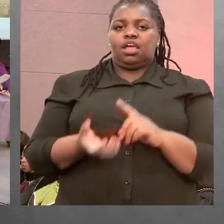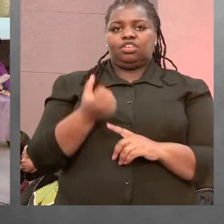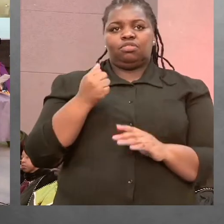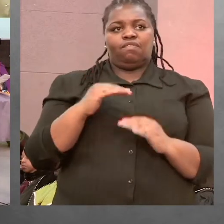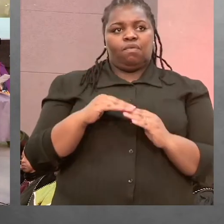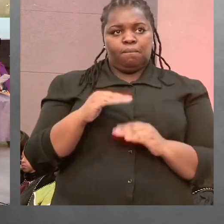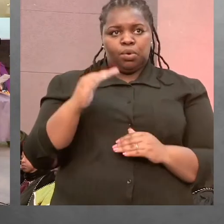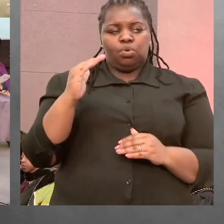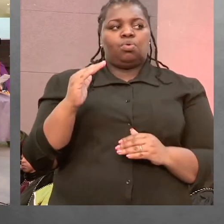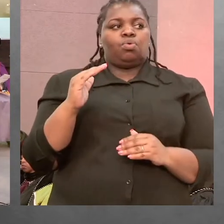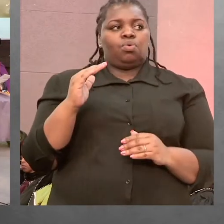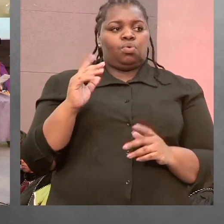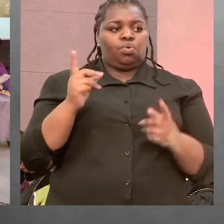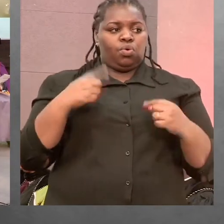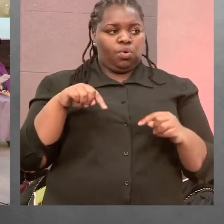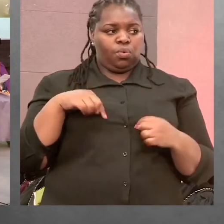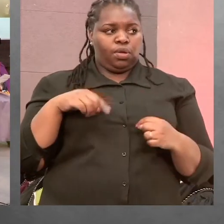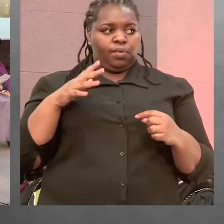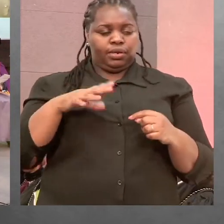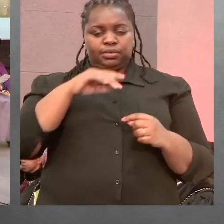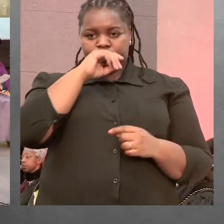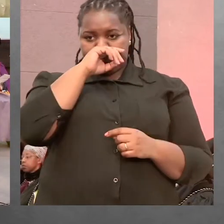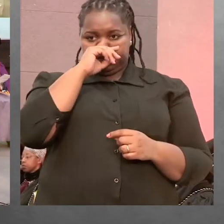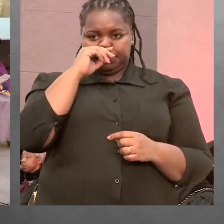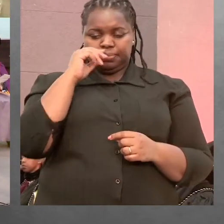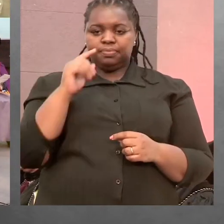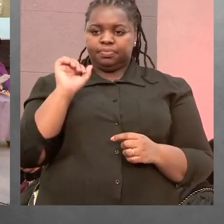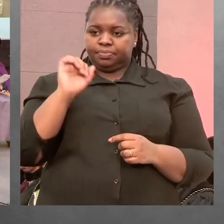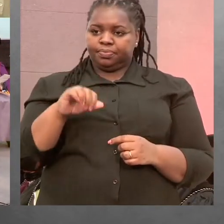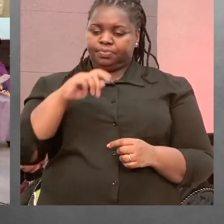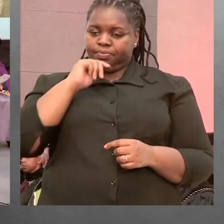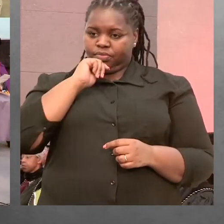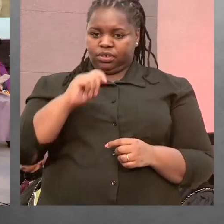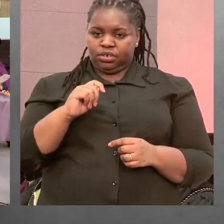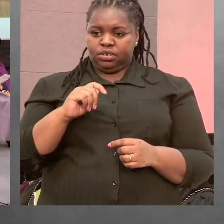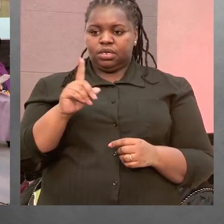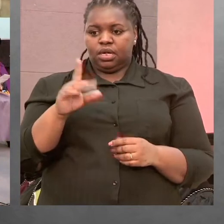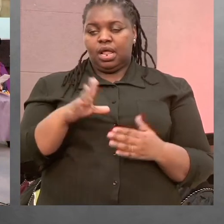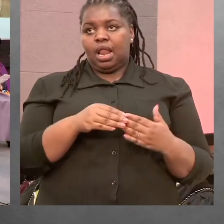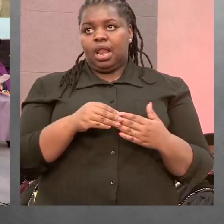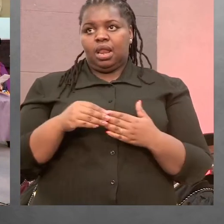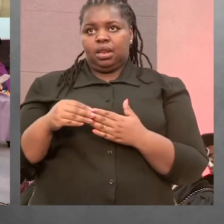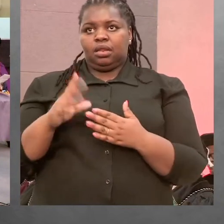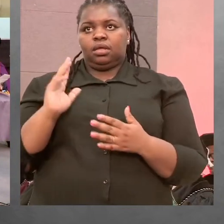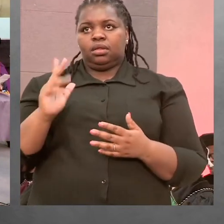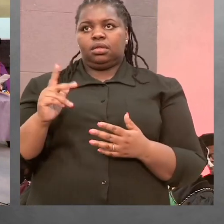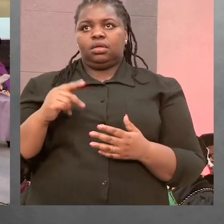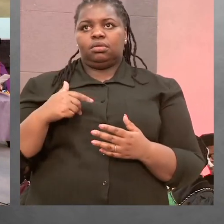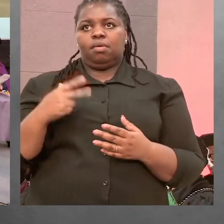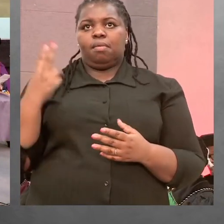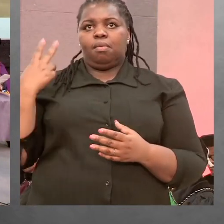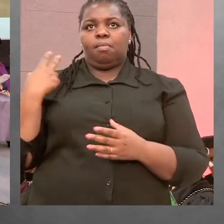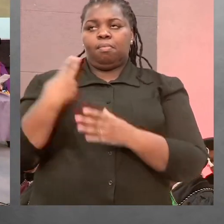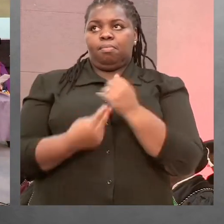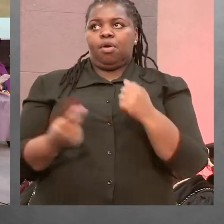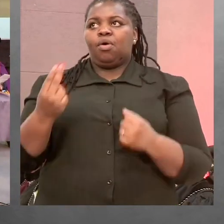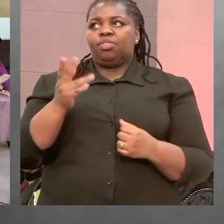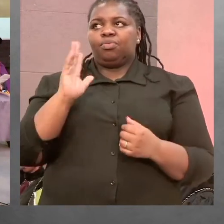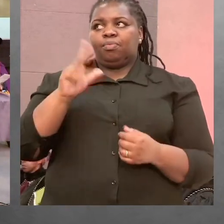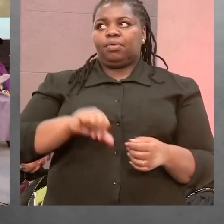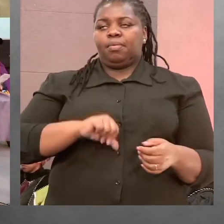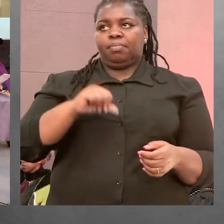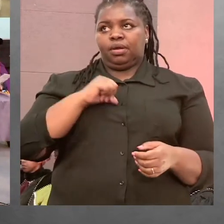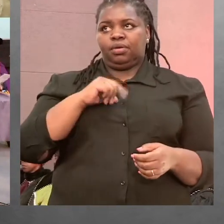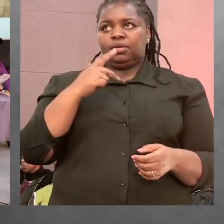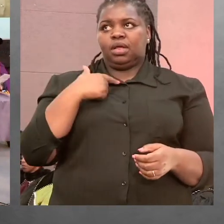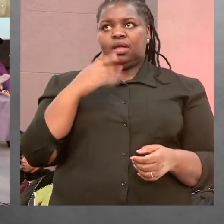much as we wish for, and indeed leave a legacy we can both be proud of.